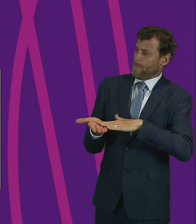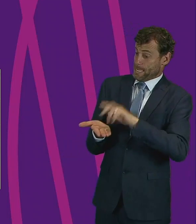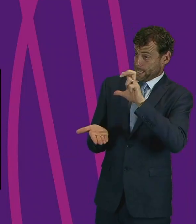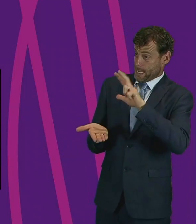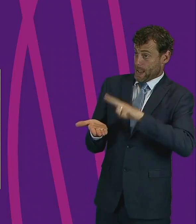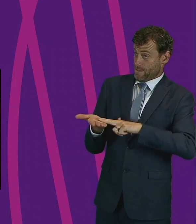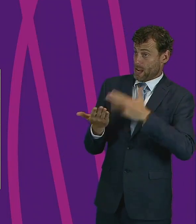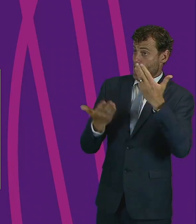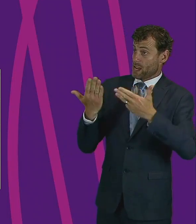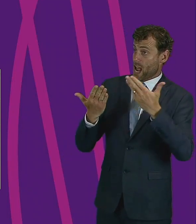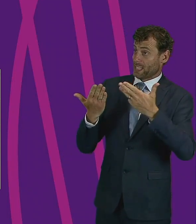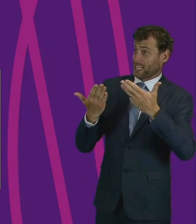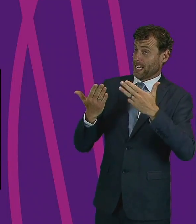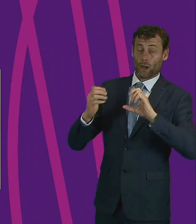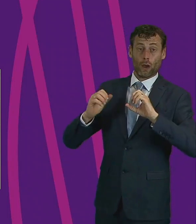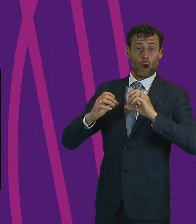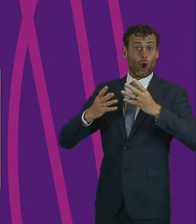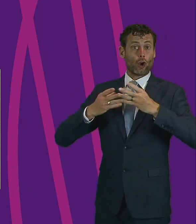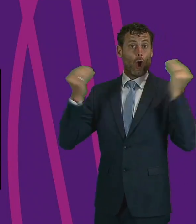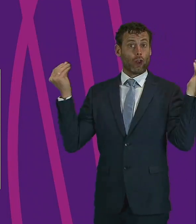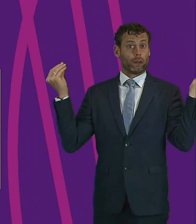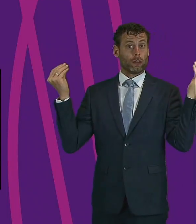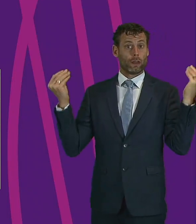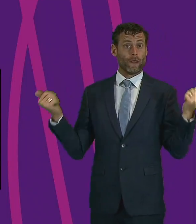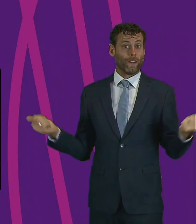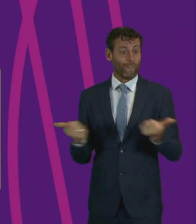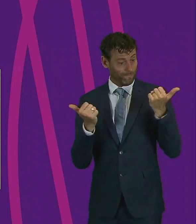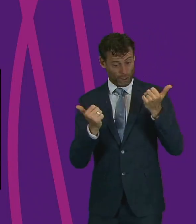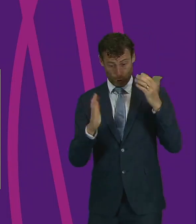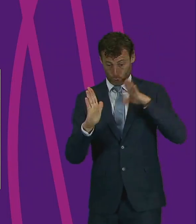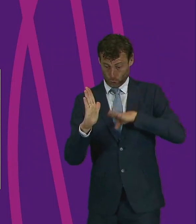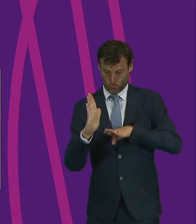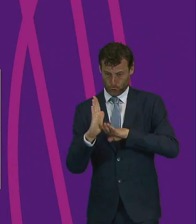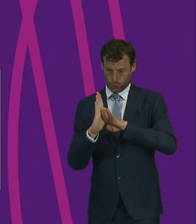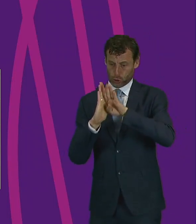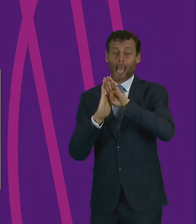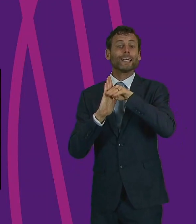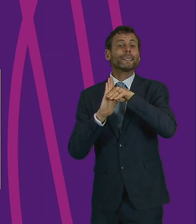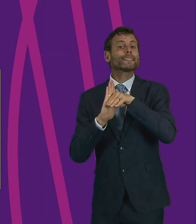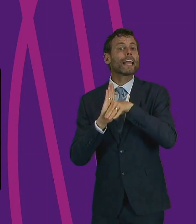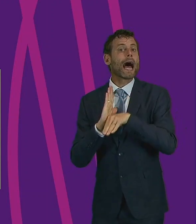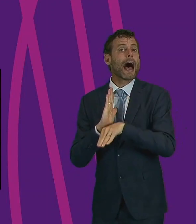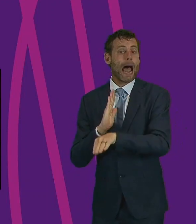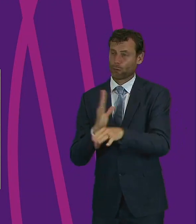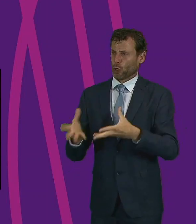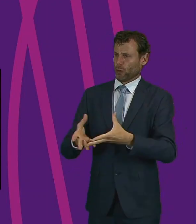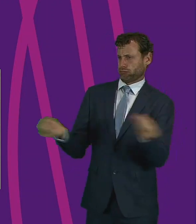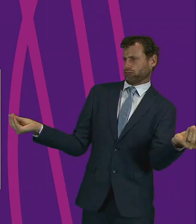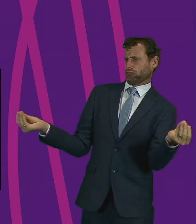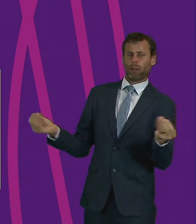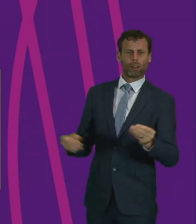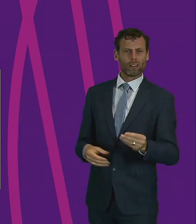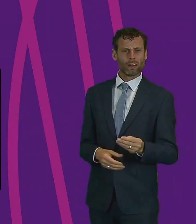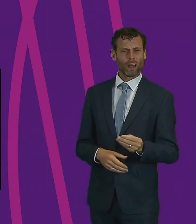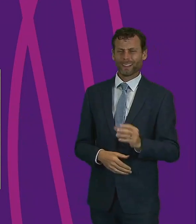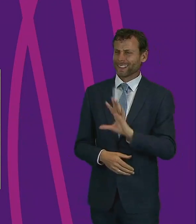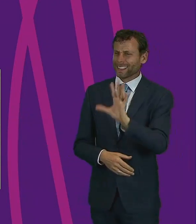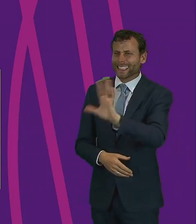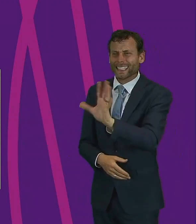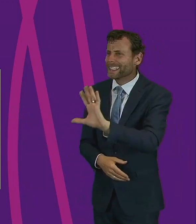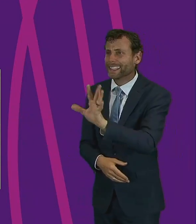gone away, that we're past the peak, we're past the difficulty. Yes, there is a reduced incidence in the number